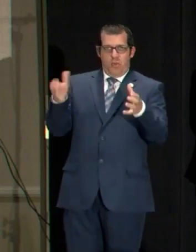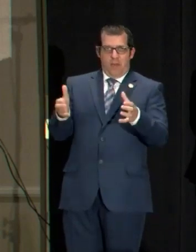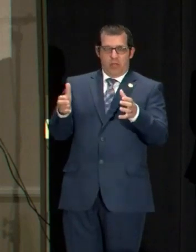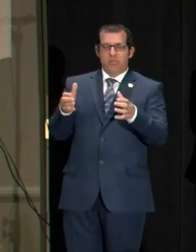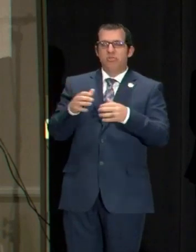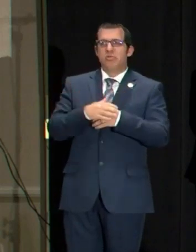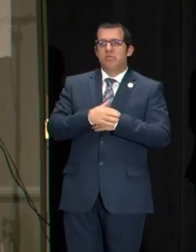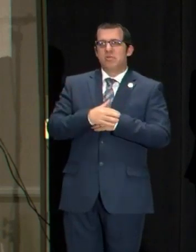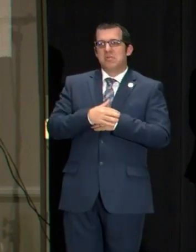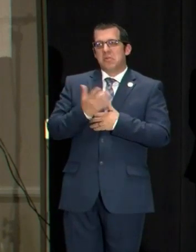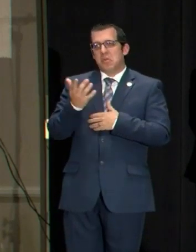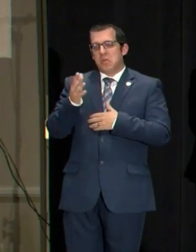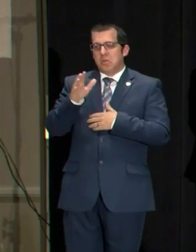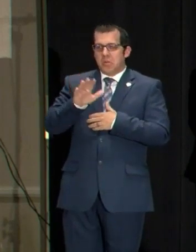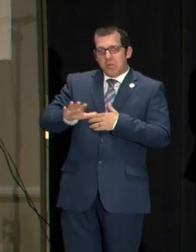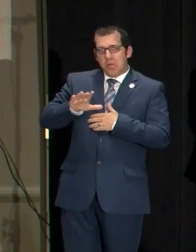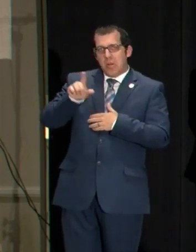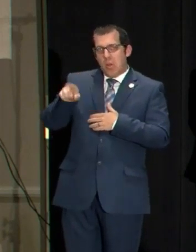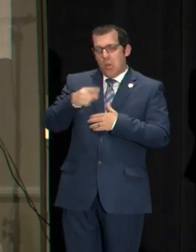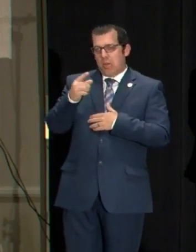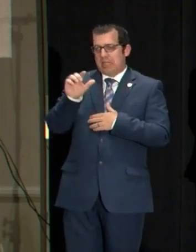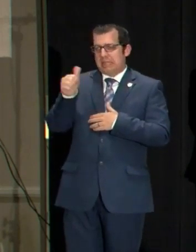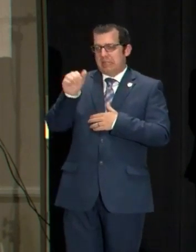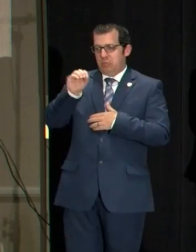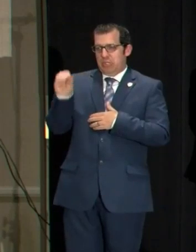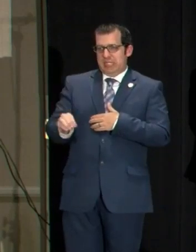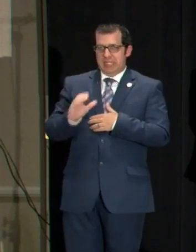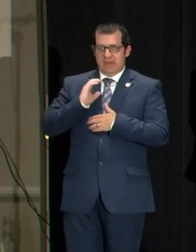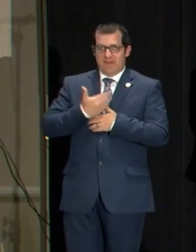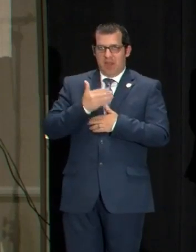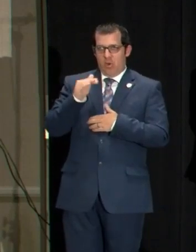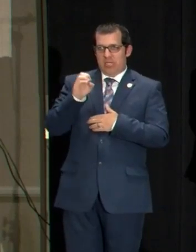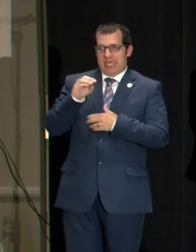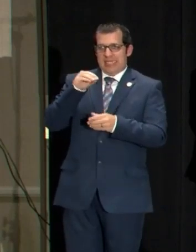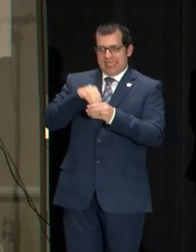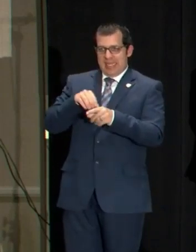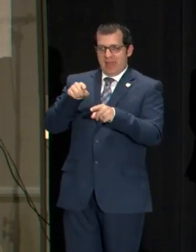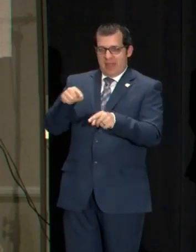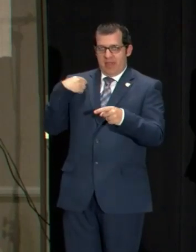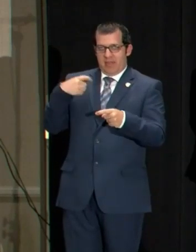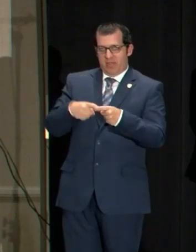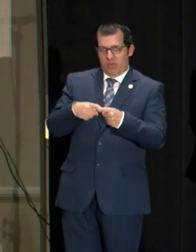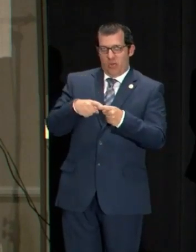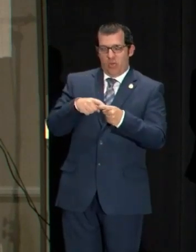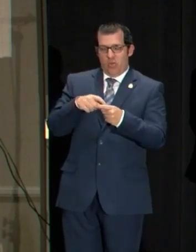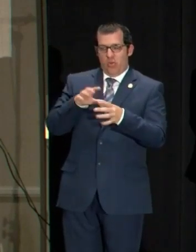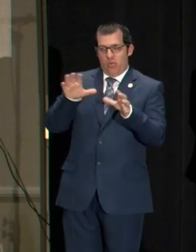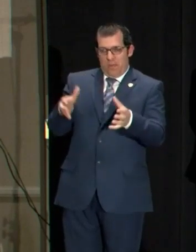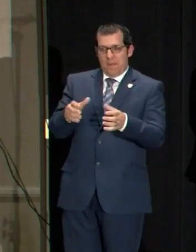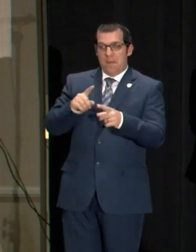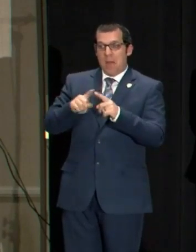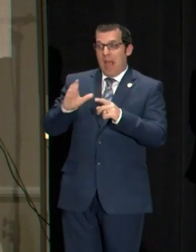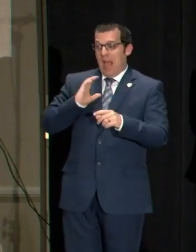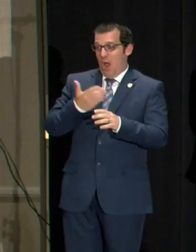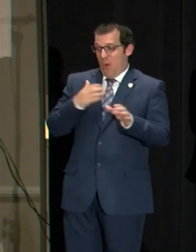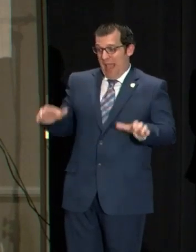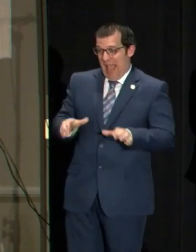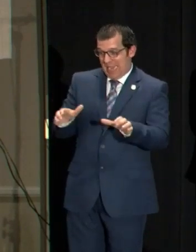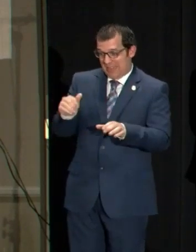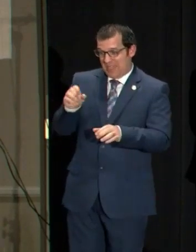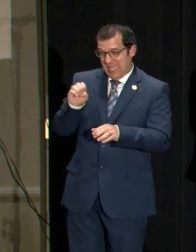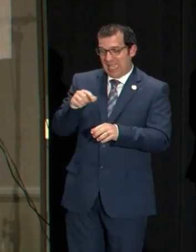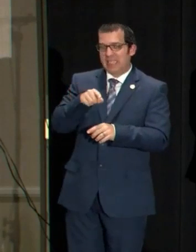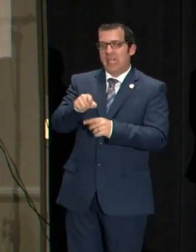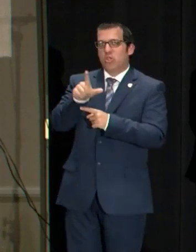only about 10% of our cases have been in our Latino population, but of our active cases, it's